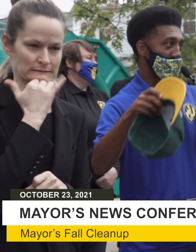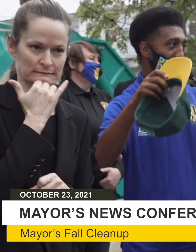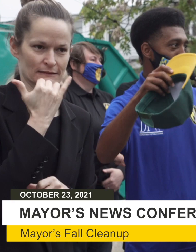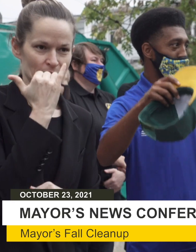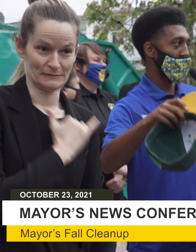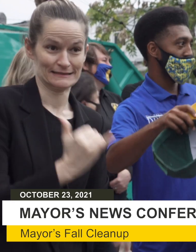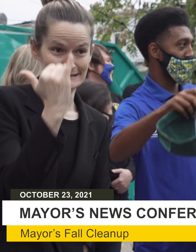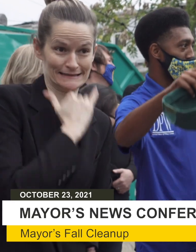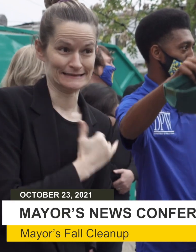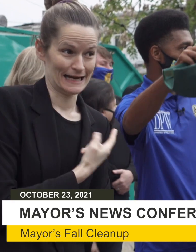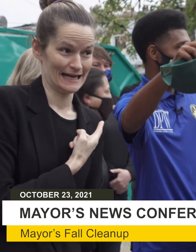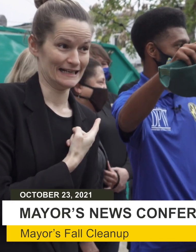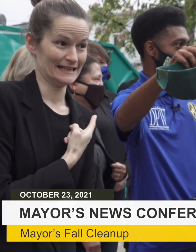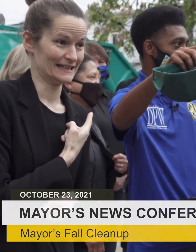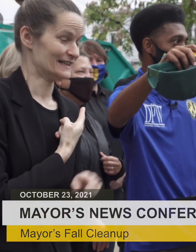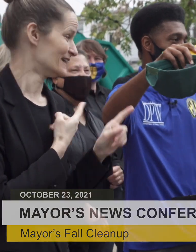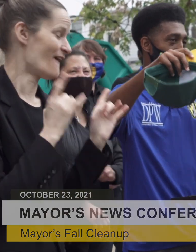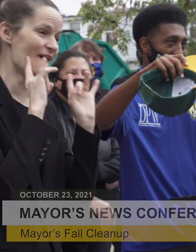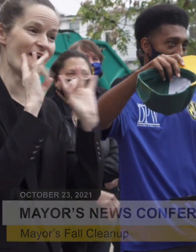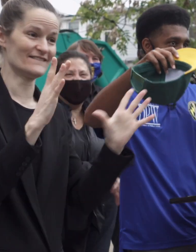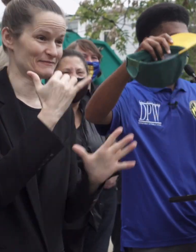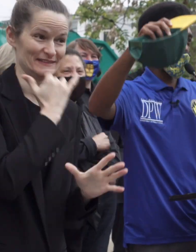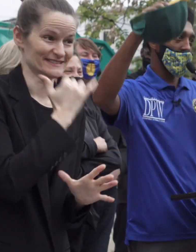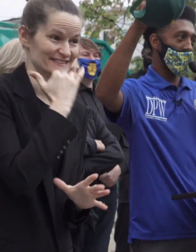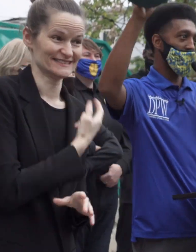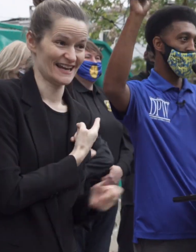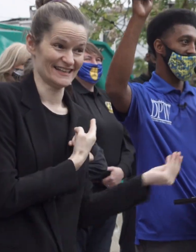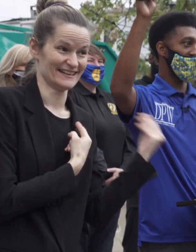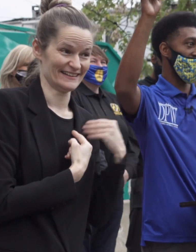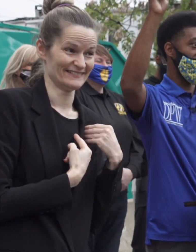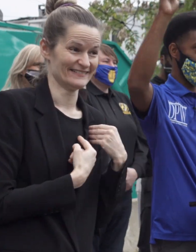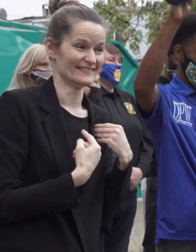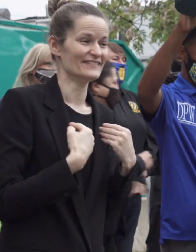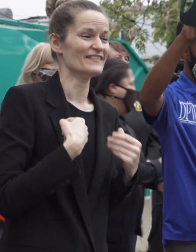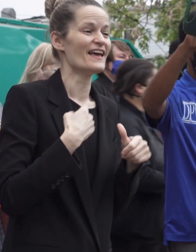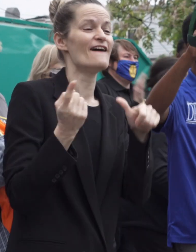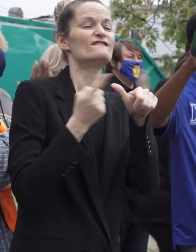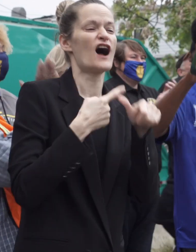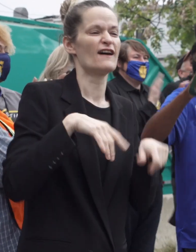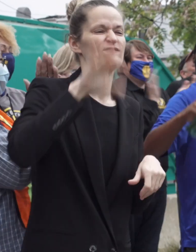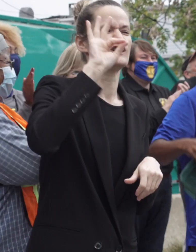I have found, hold on everybody, I have found the first piece of trash.